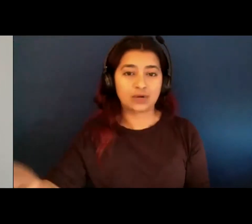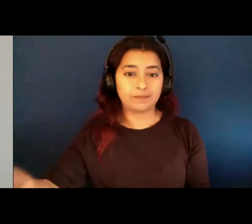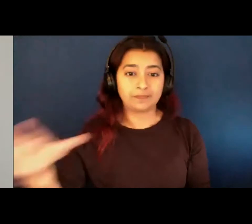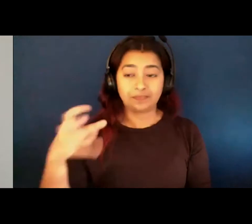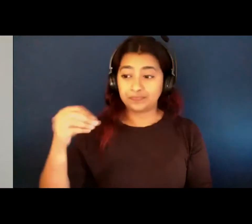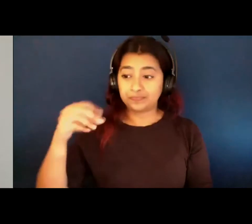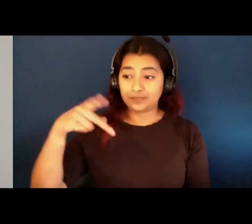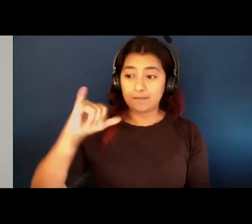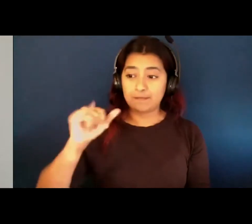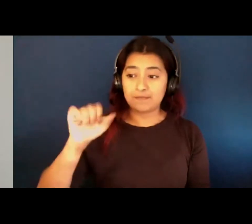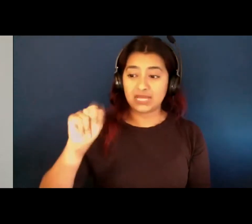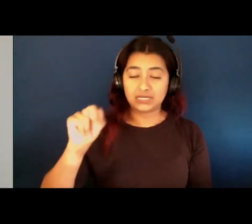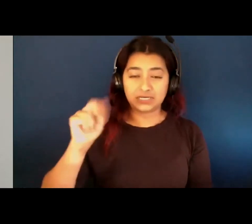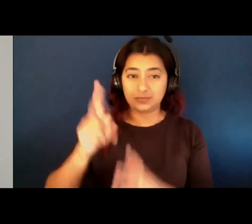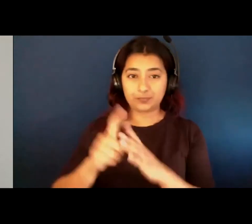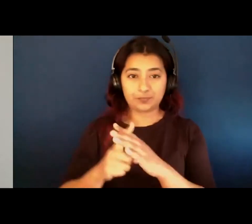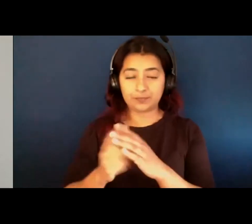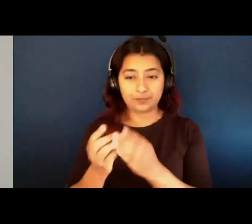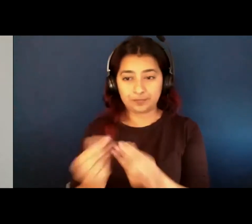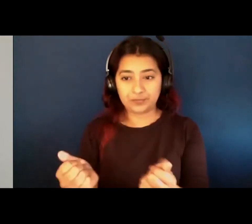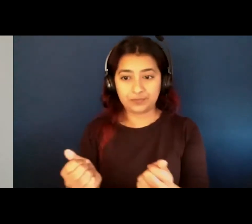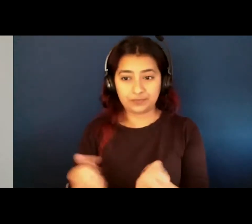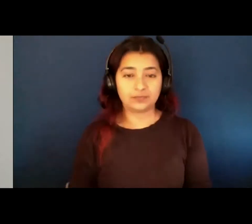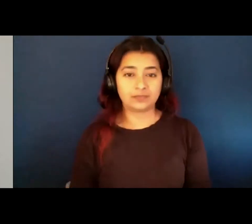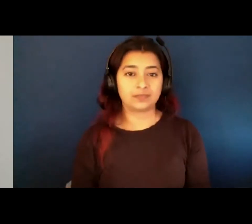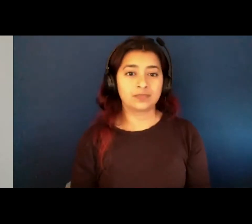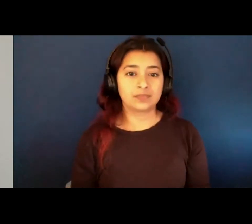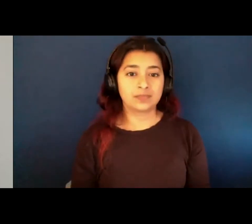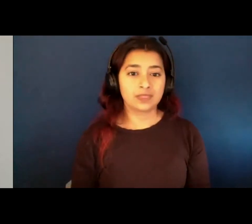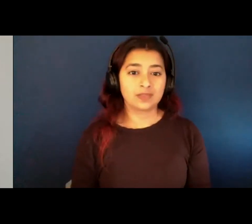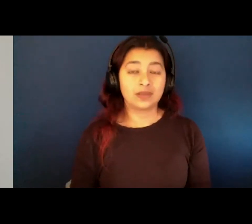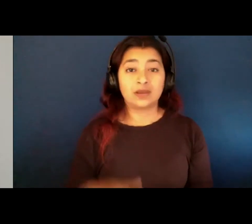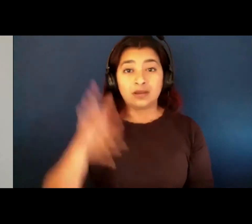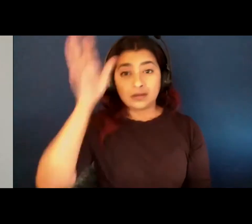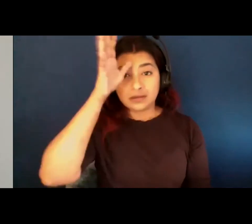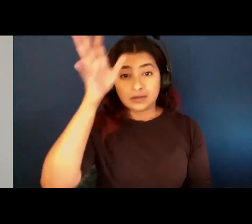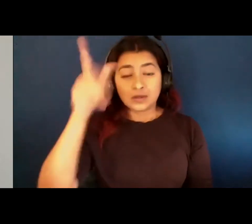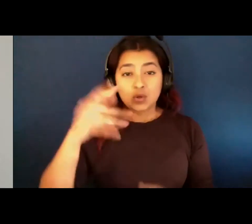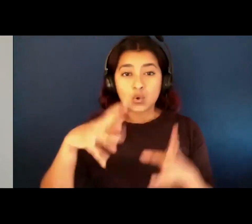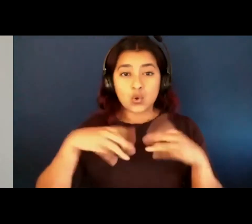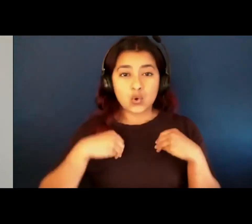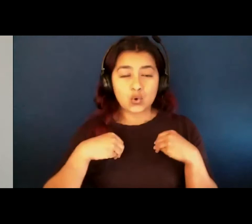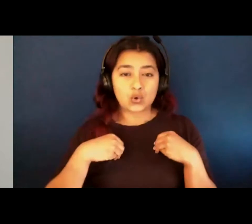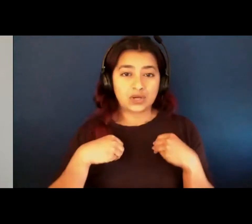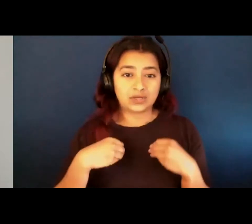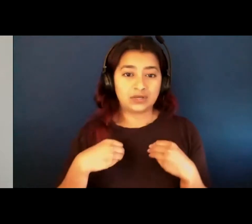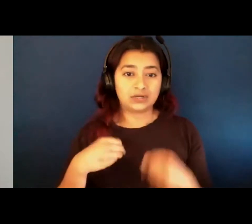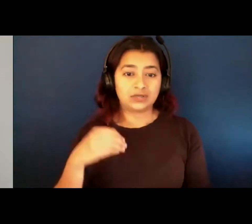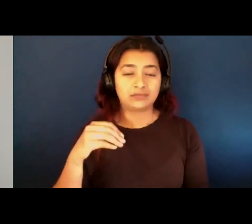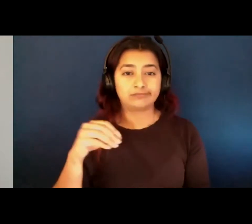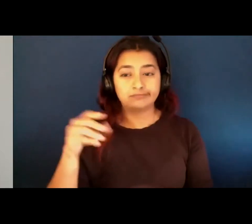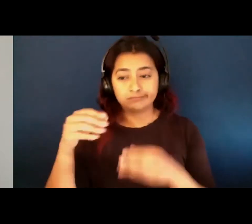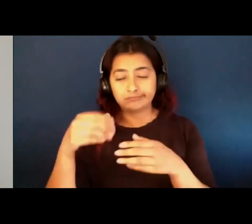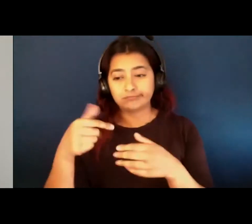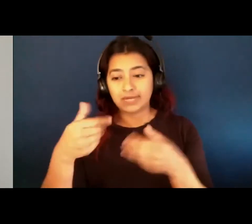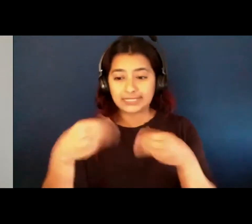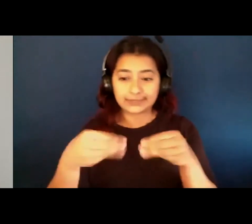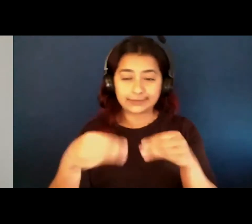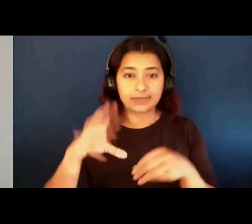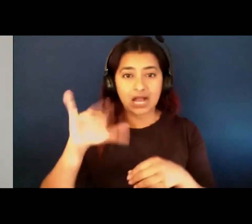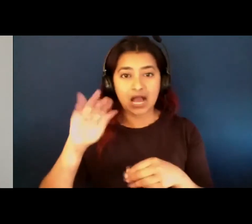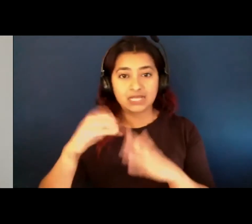extinct again. In his solid gold years, Abuelo had owned a hybrid tienda ice house where he